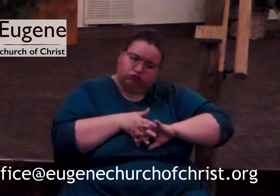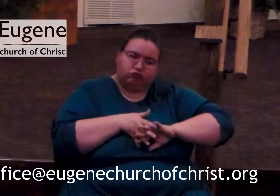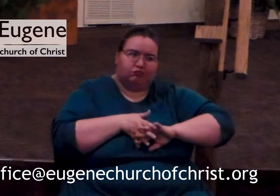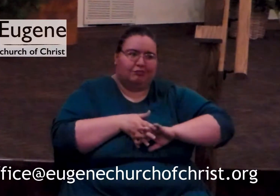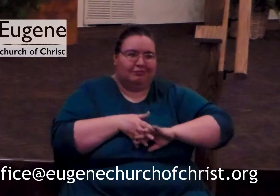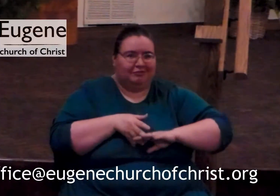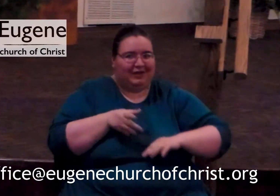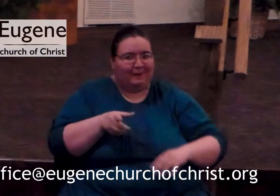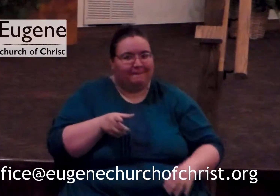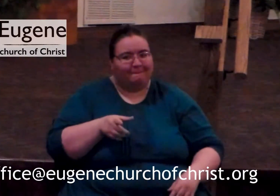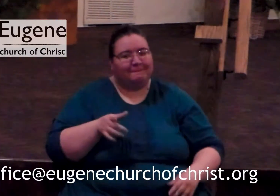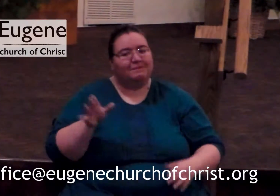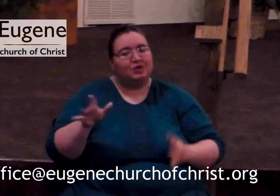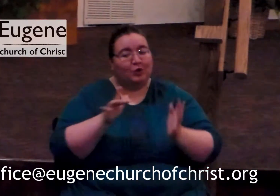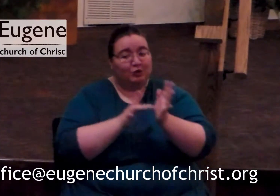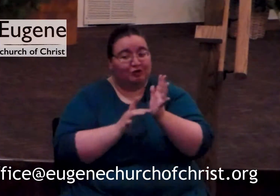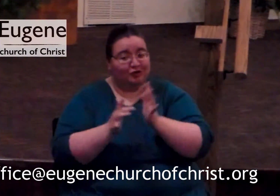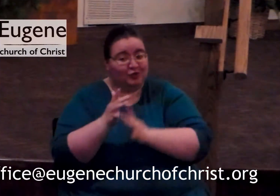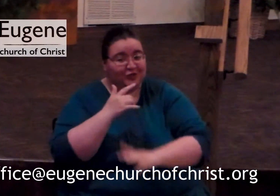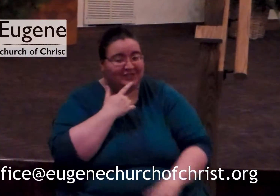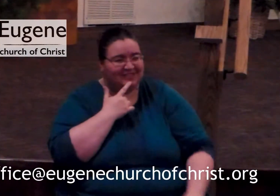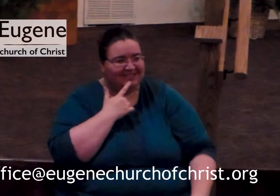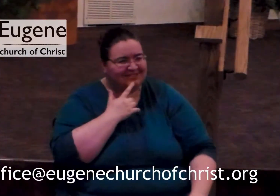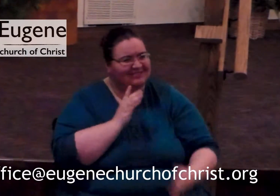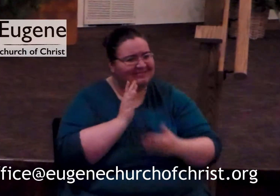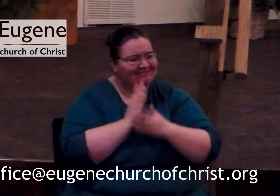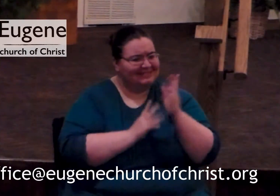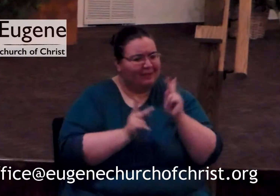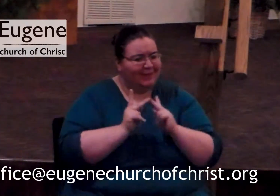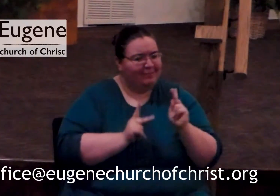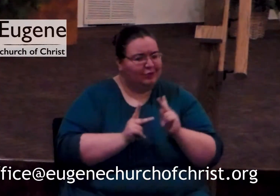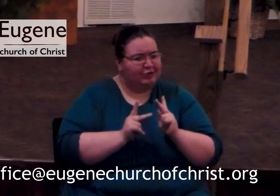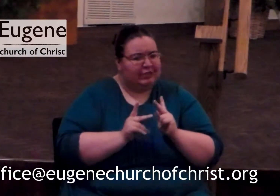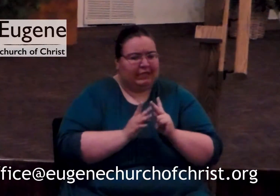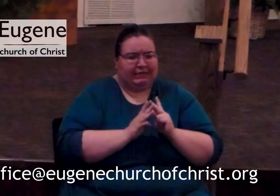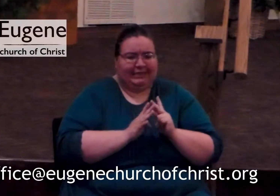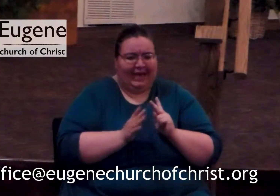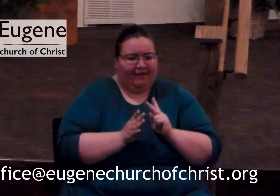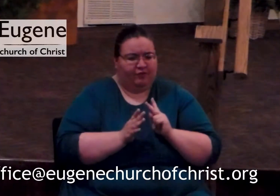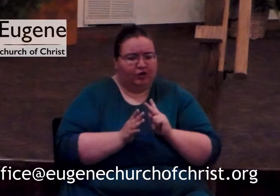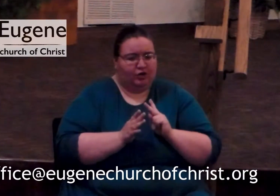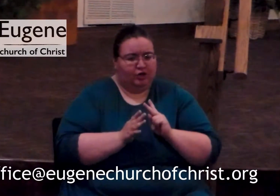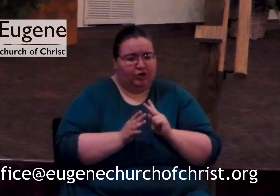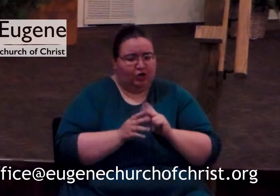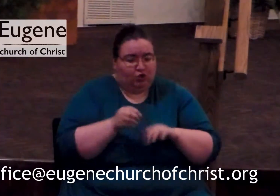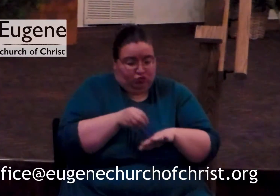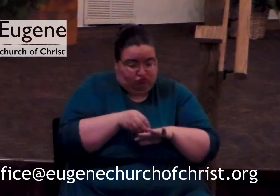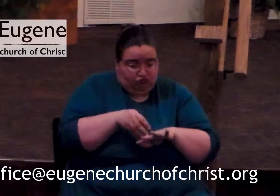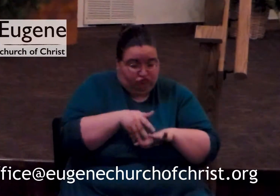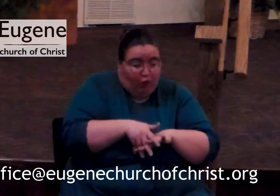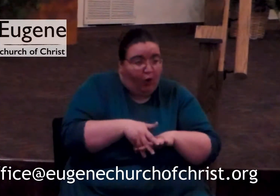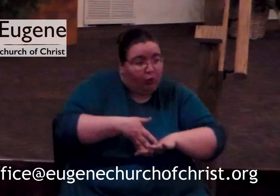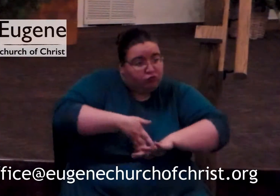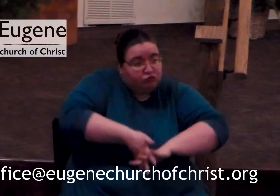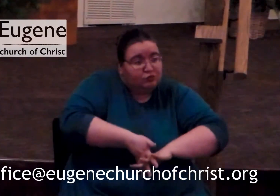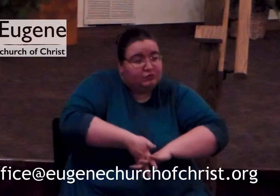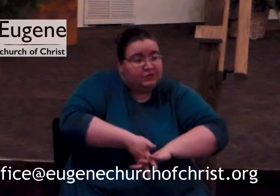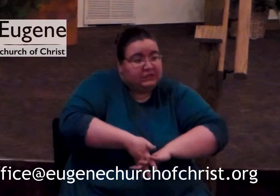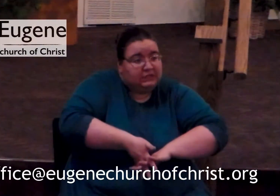that some folks just never get quite rooted enough in this, and when things get hard, they fall away.